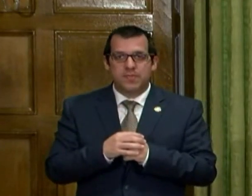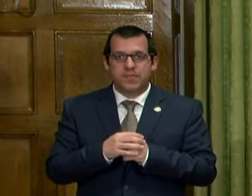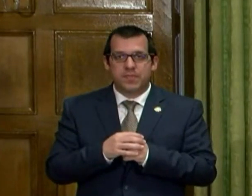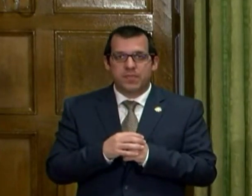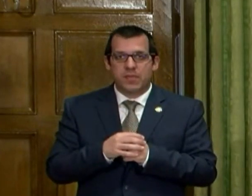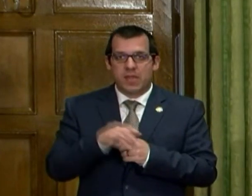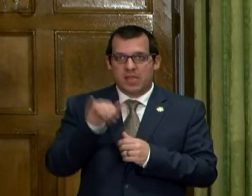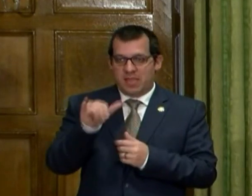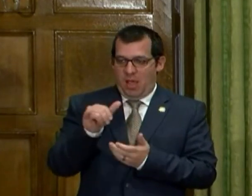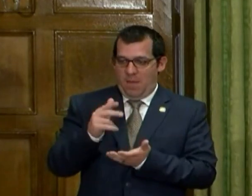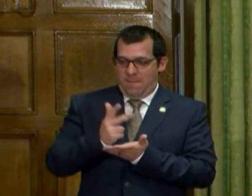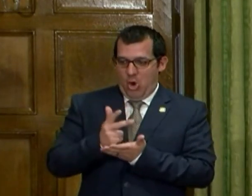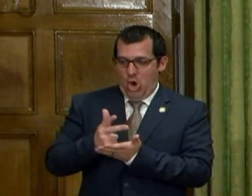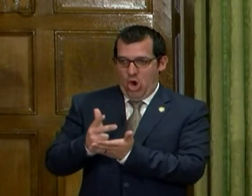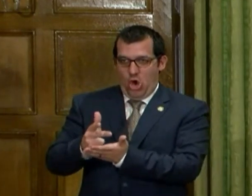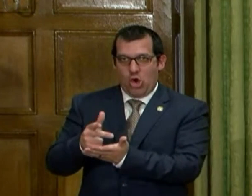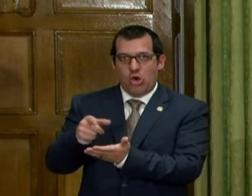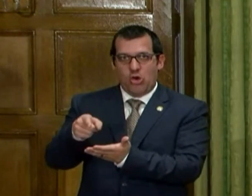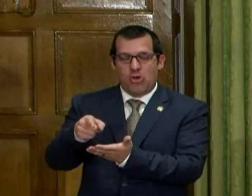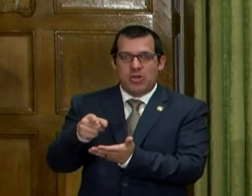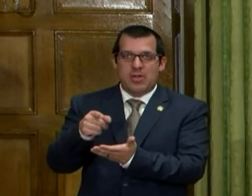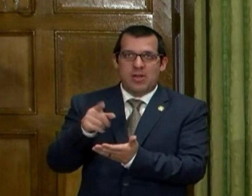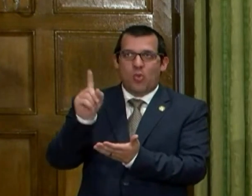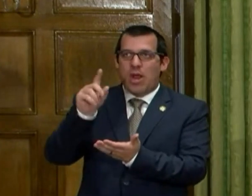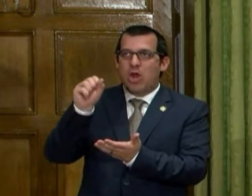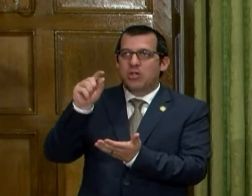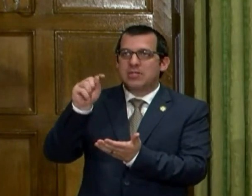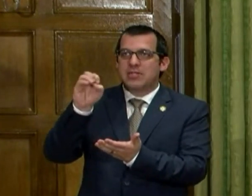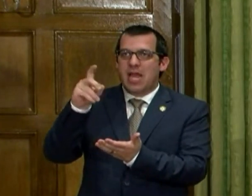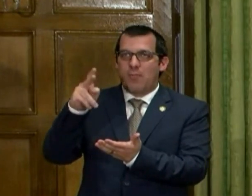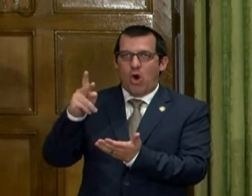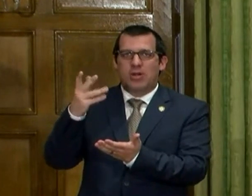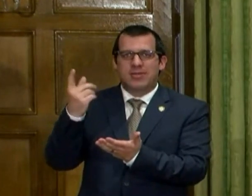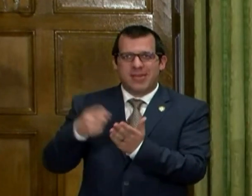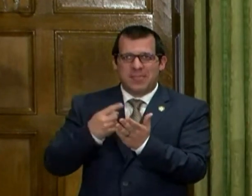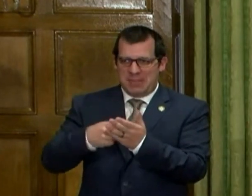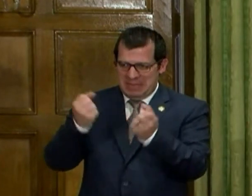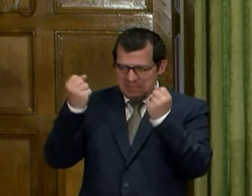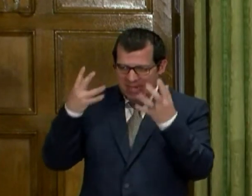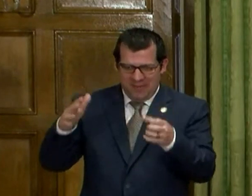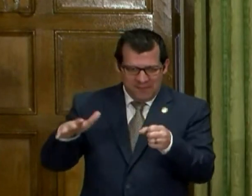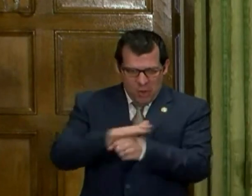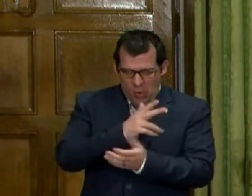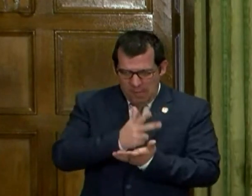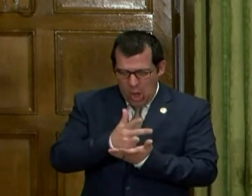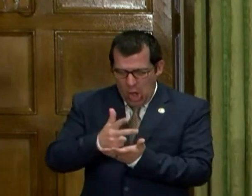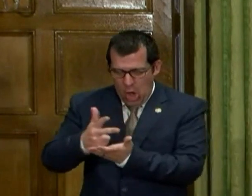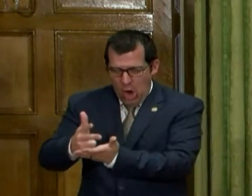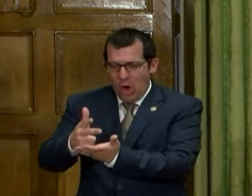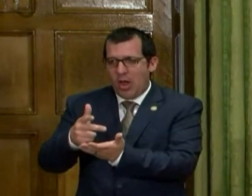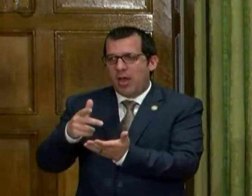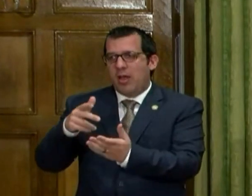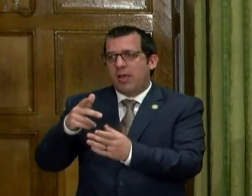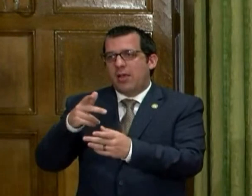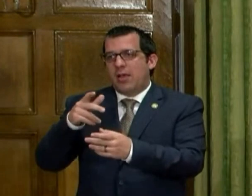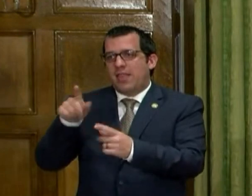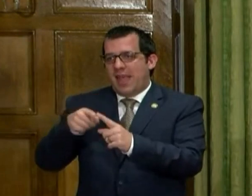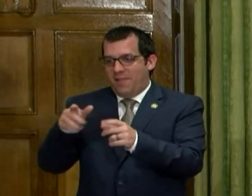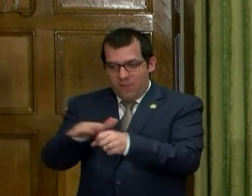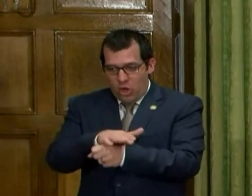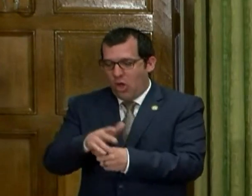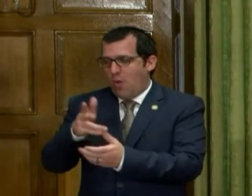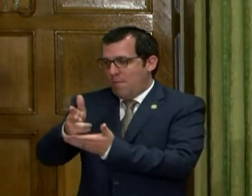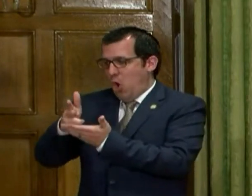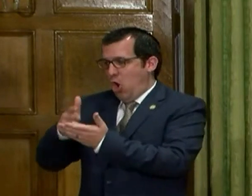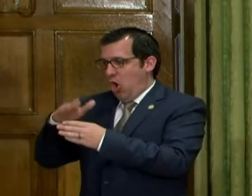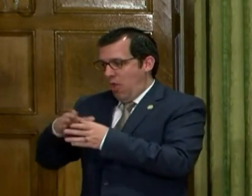the parking situation at state parks can sometimes get so crowded in the parking lots that it overflows to the highways and